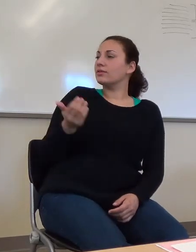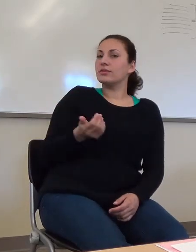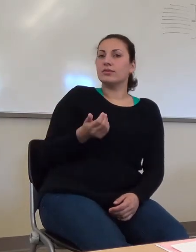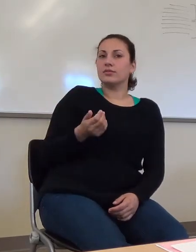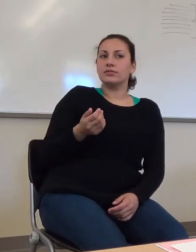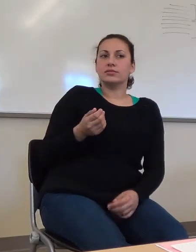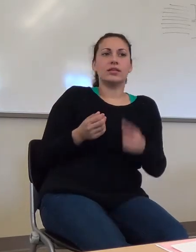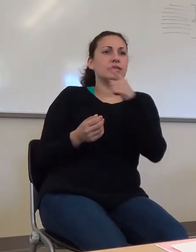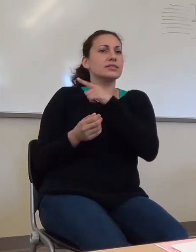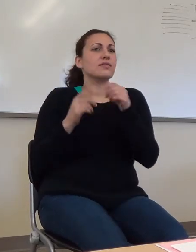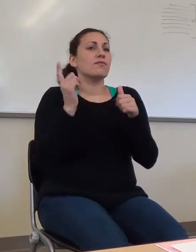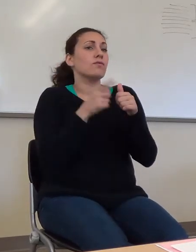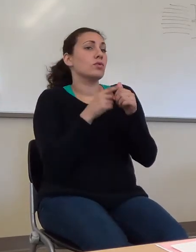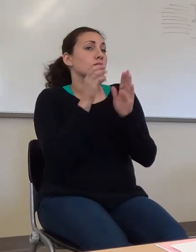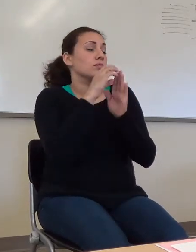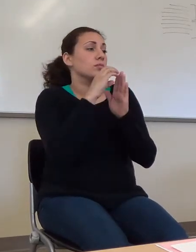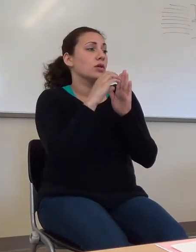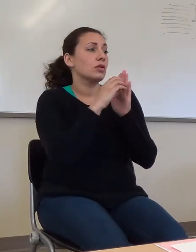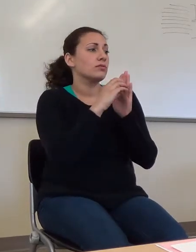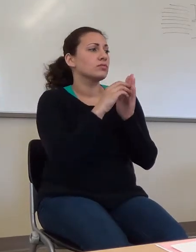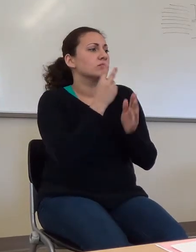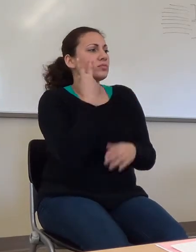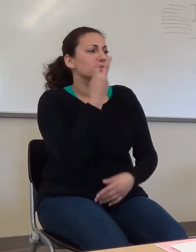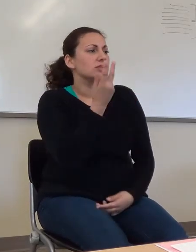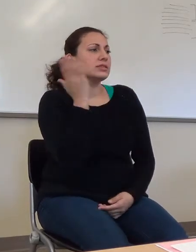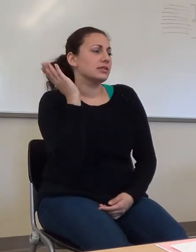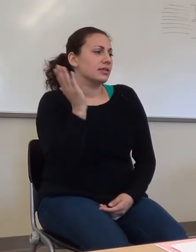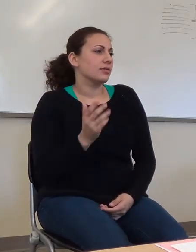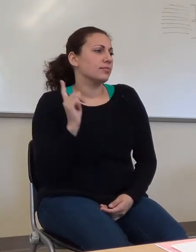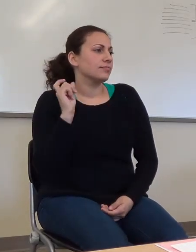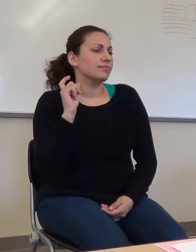throughout this first paragraph?